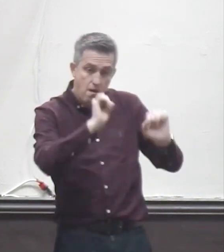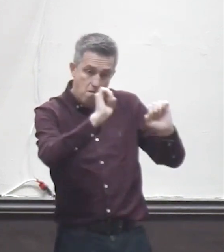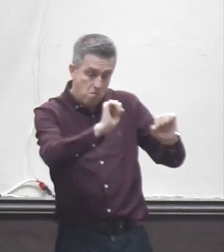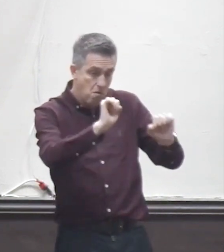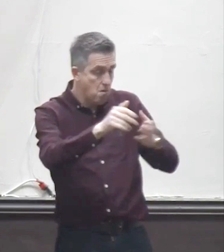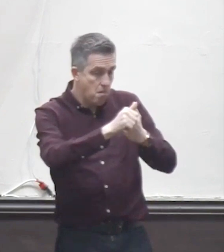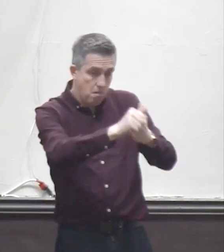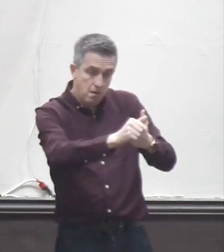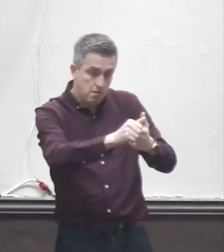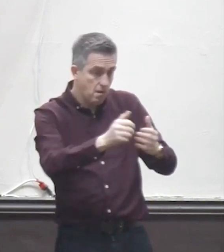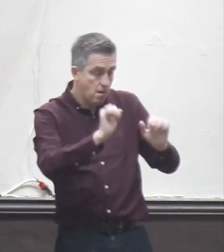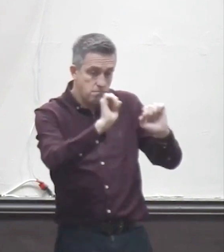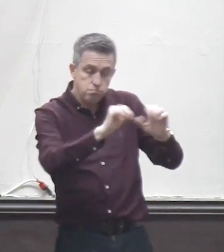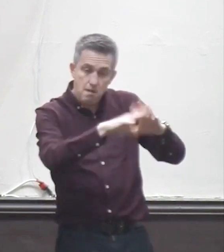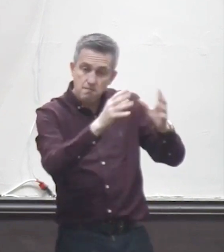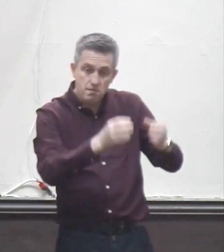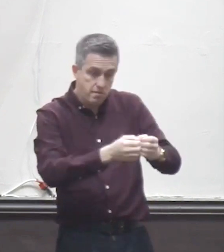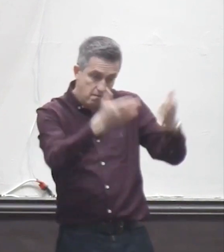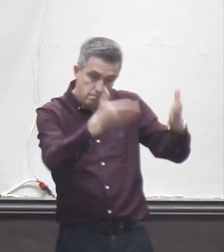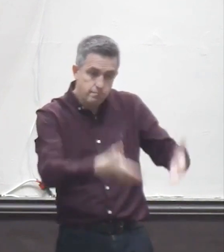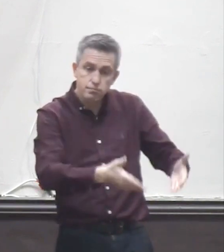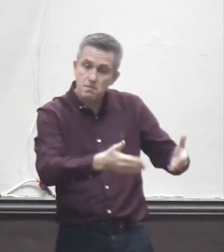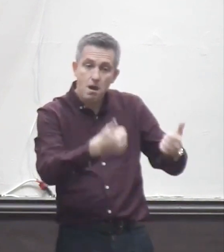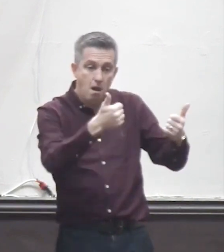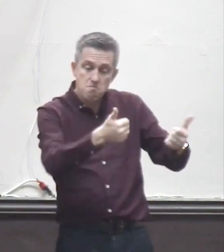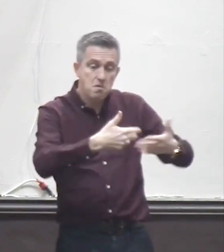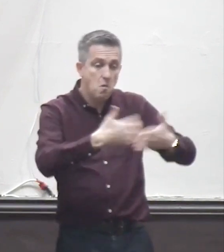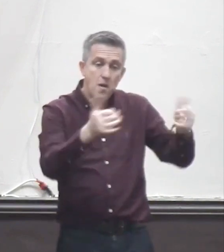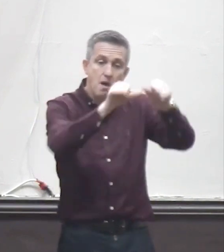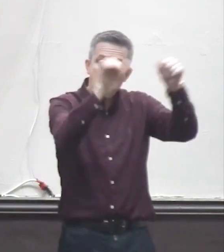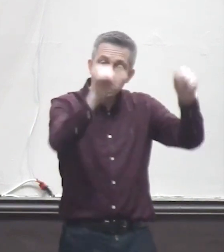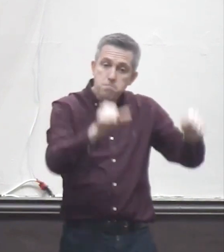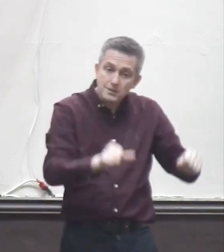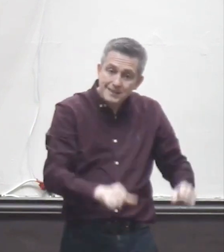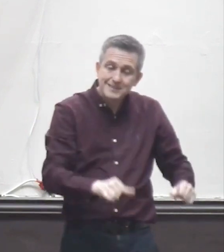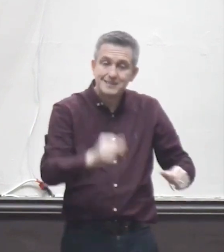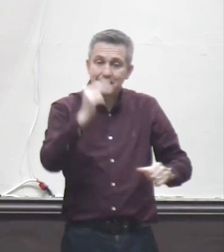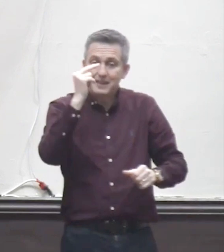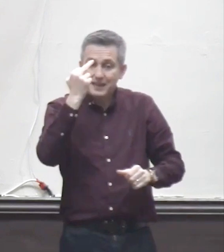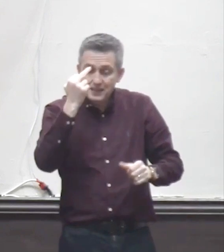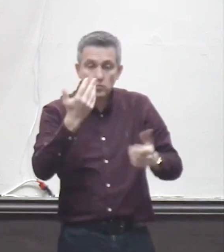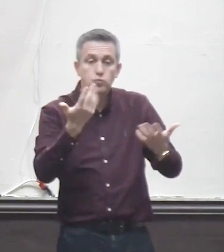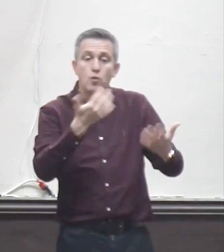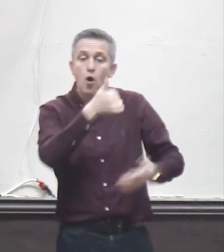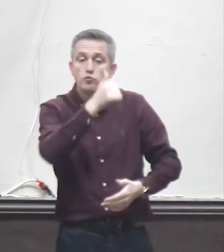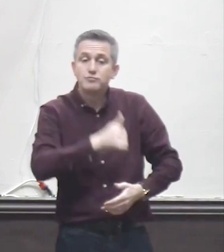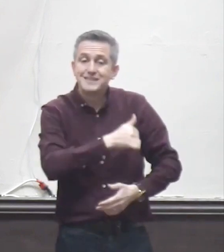aqidah and they have their faith, they have their religion, whether he's a Buddhist, whether he's a Hindu, whether he's a